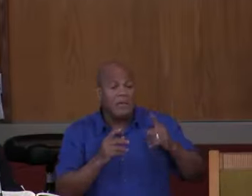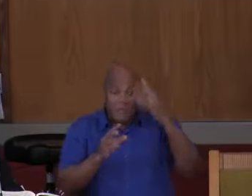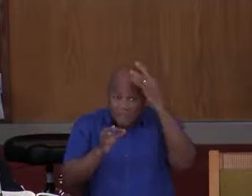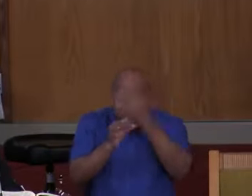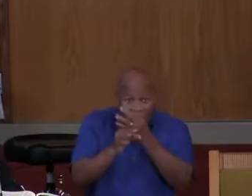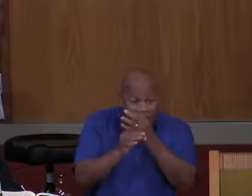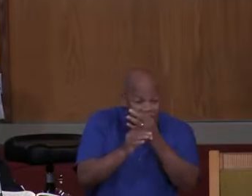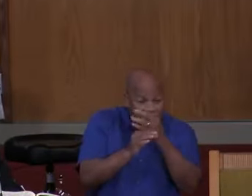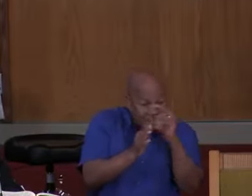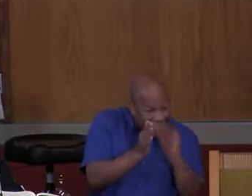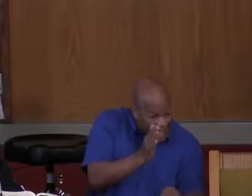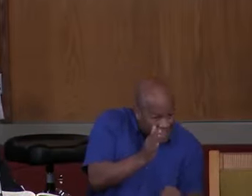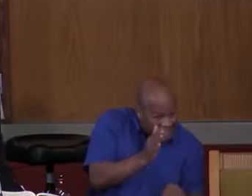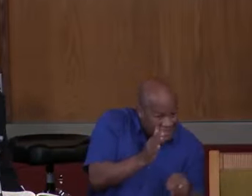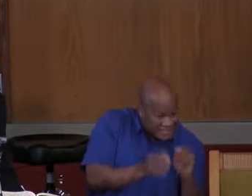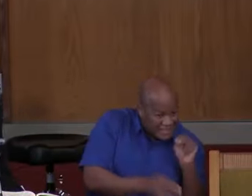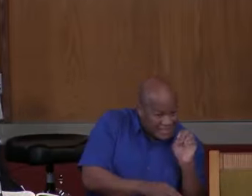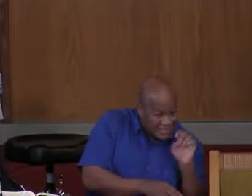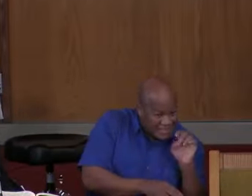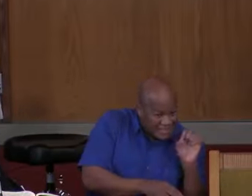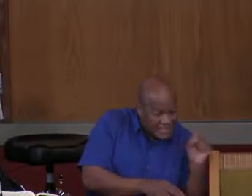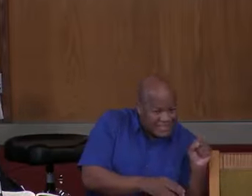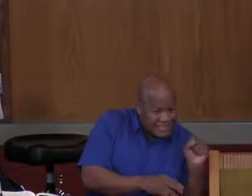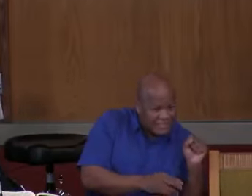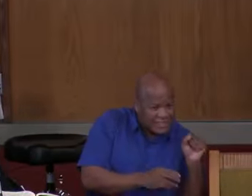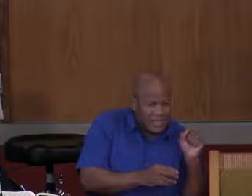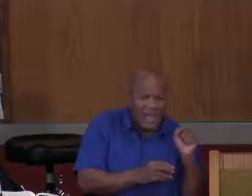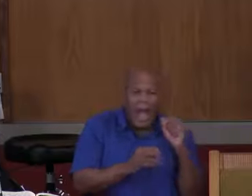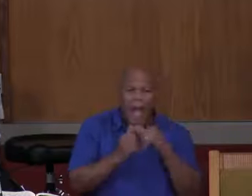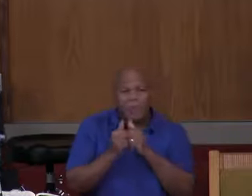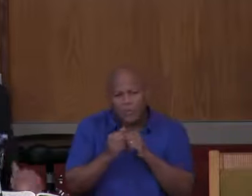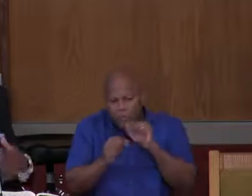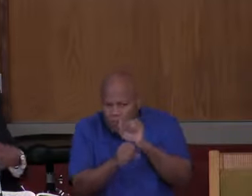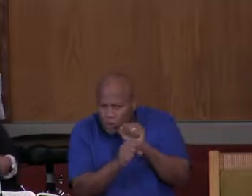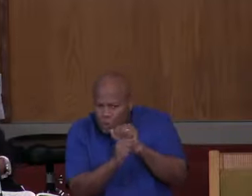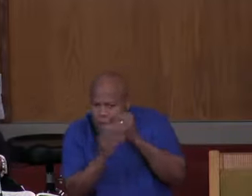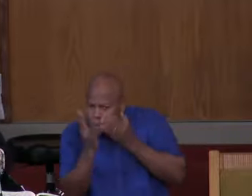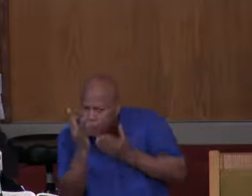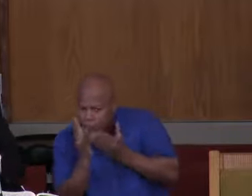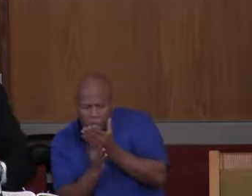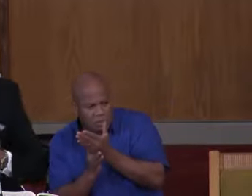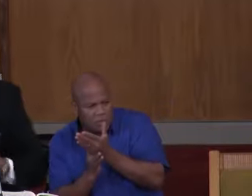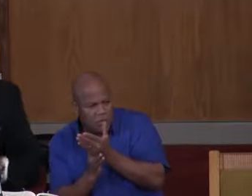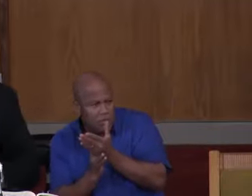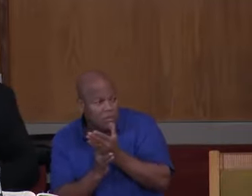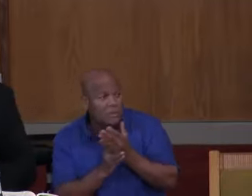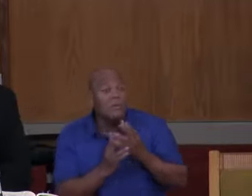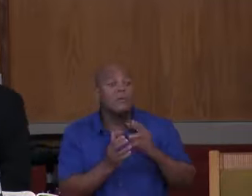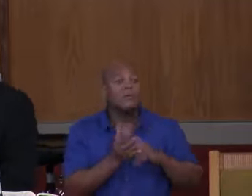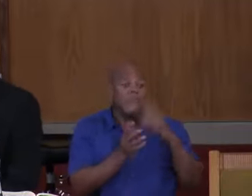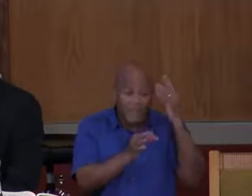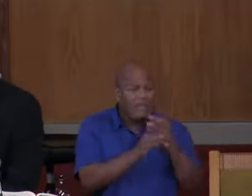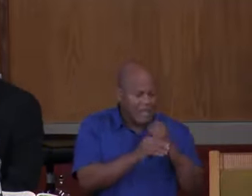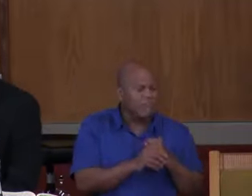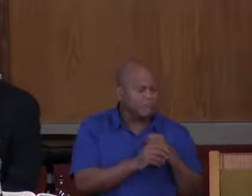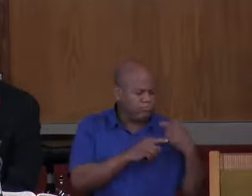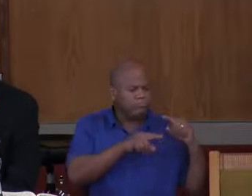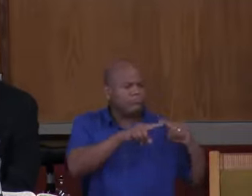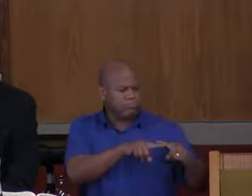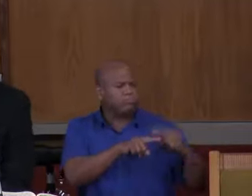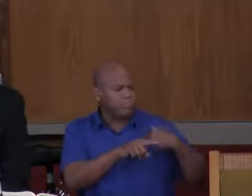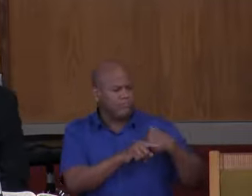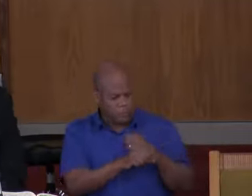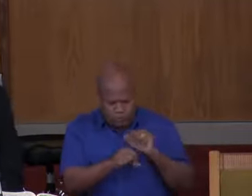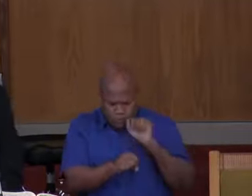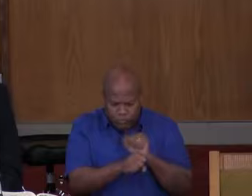faith. Meaning, faith is what I believe. Faithfulness is that you can count on me to operate in a way